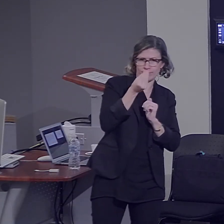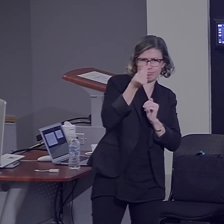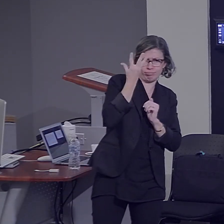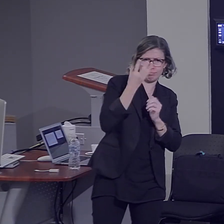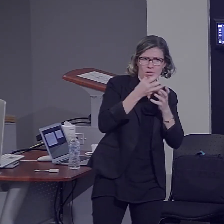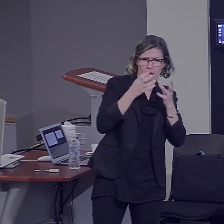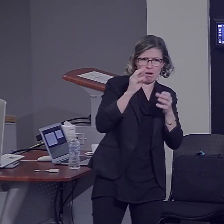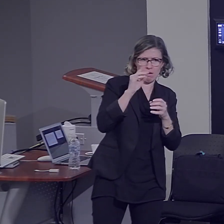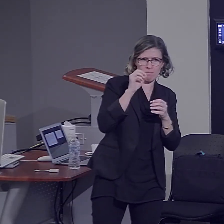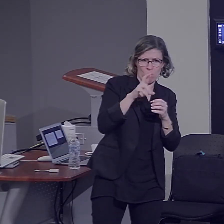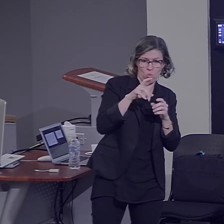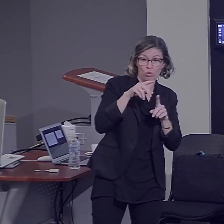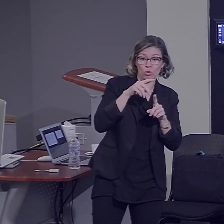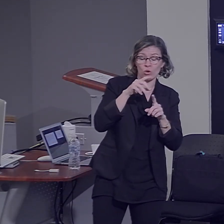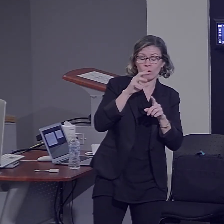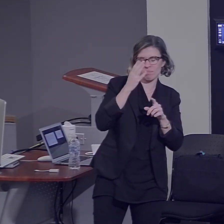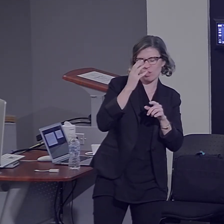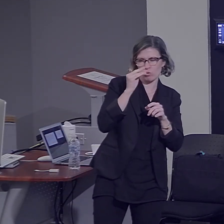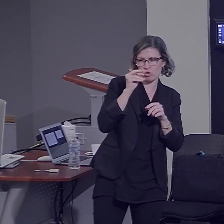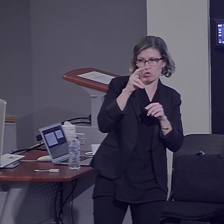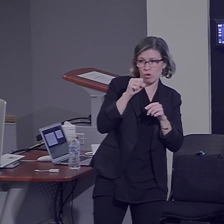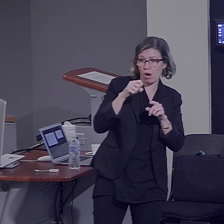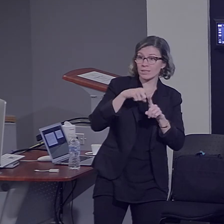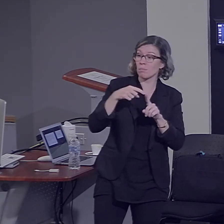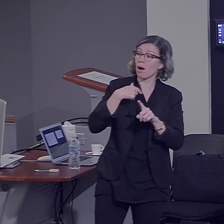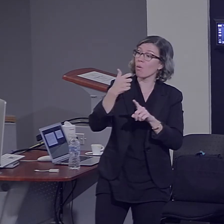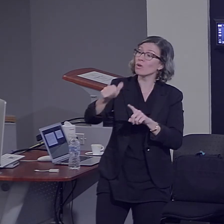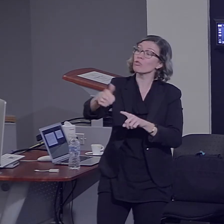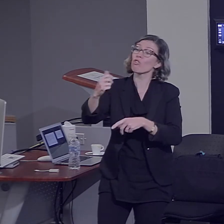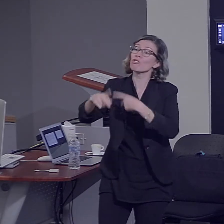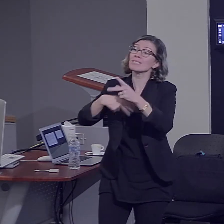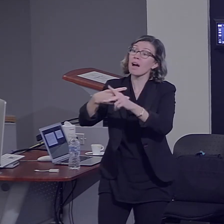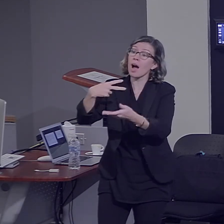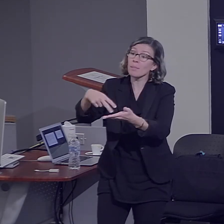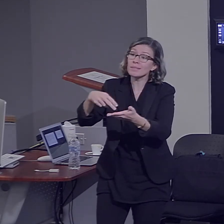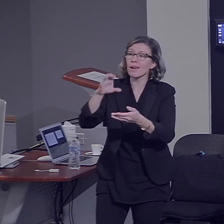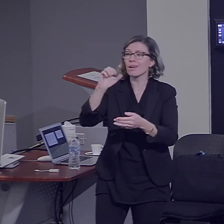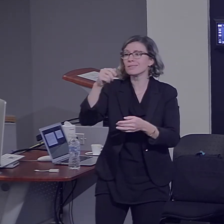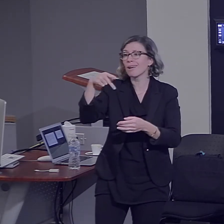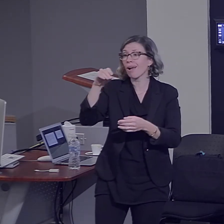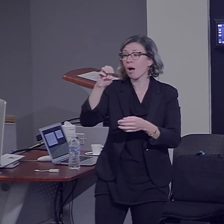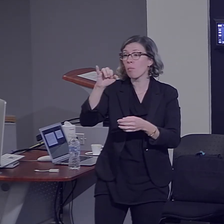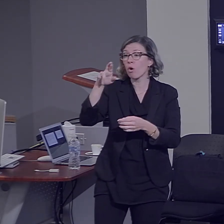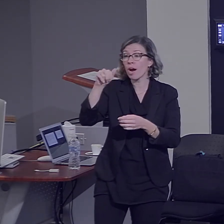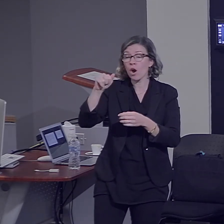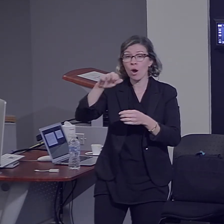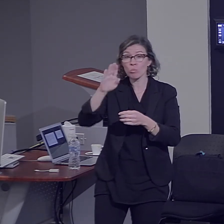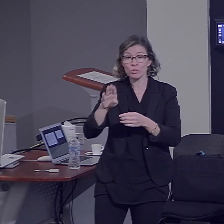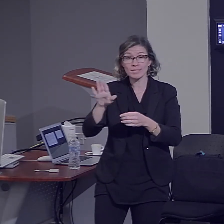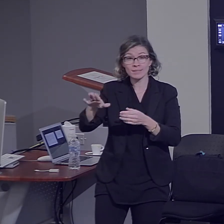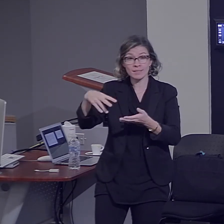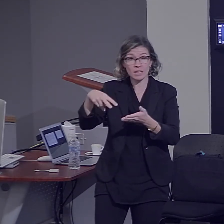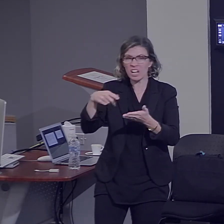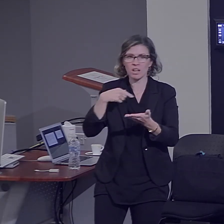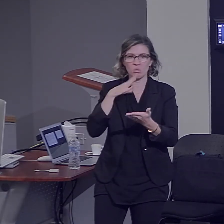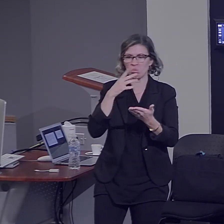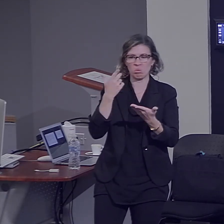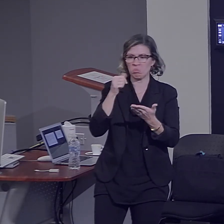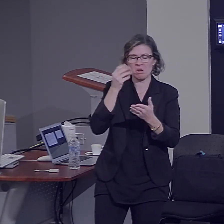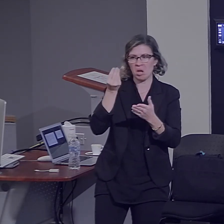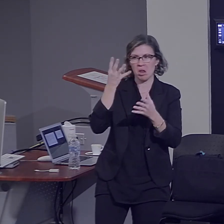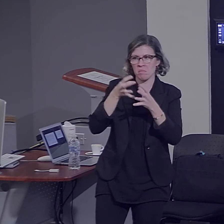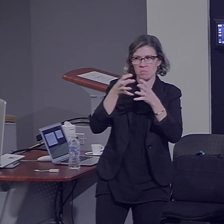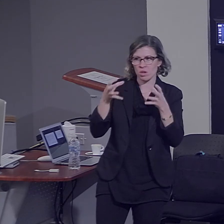little activation. So the activation, if because you know to do something, and there is many experiments of this kind with athletes,